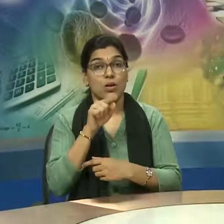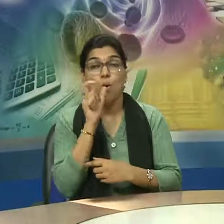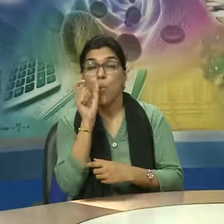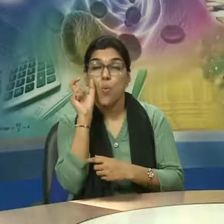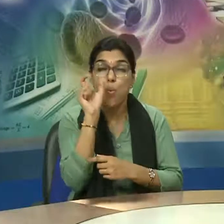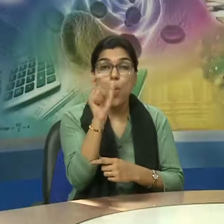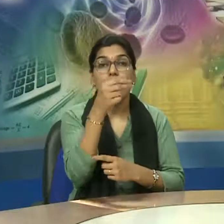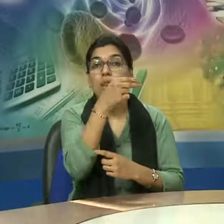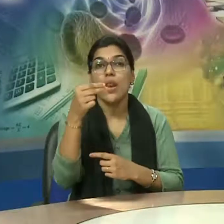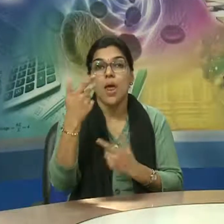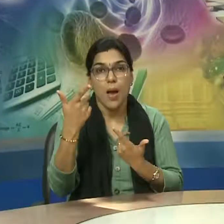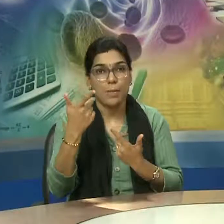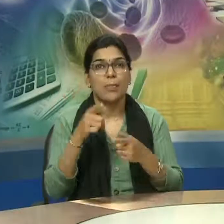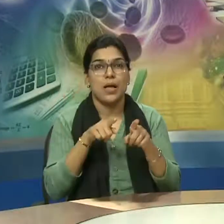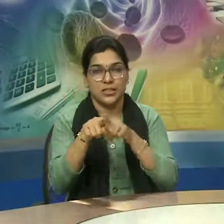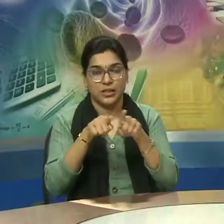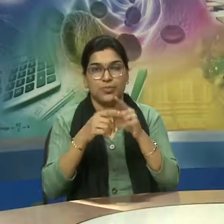The word